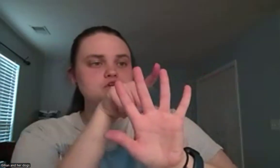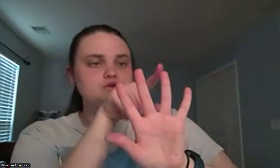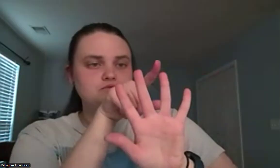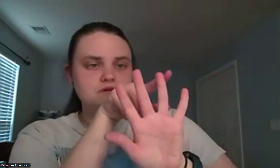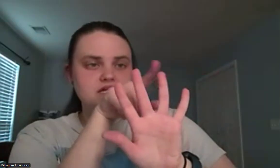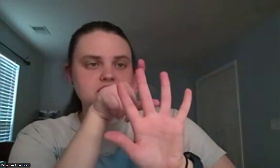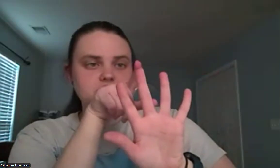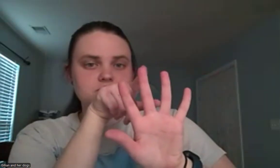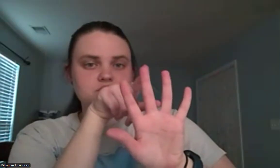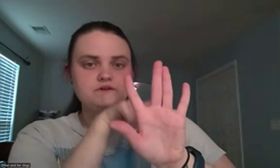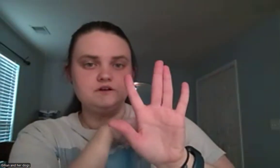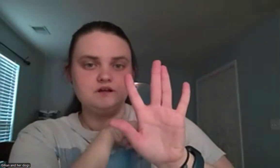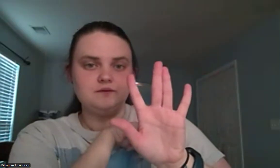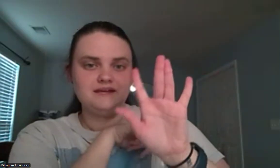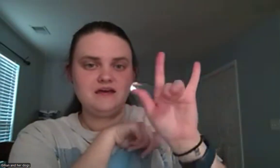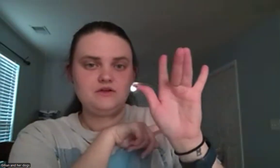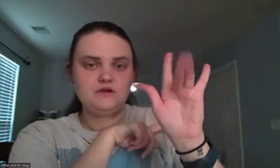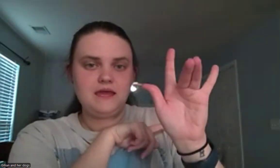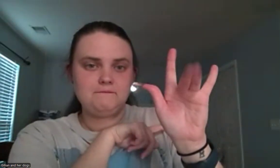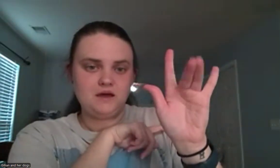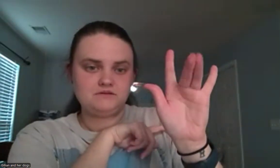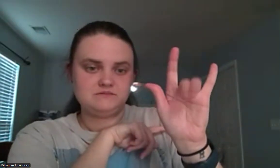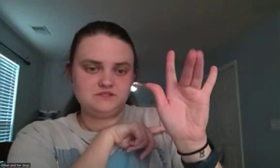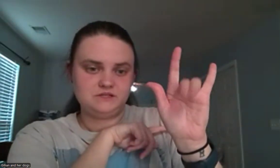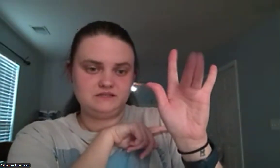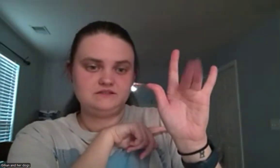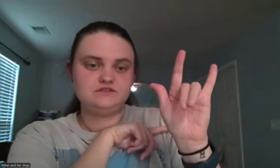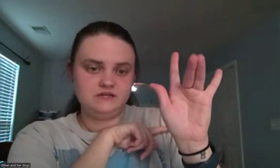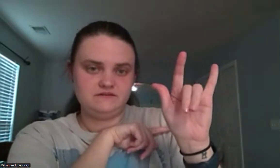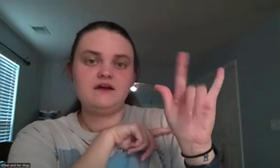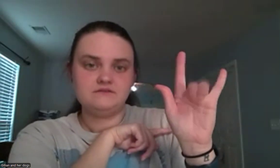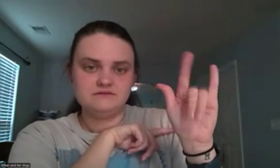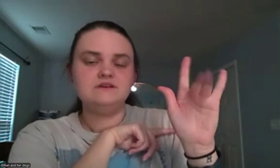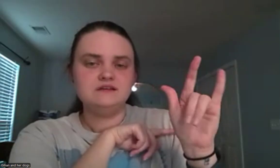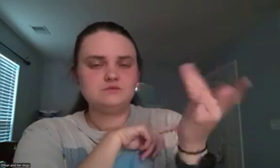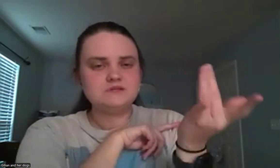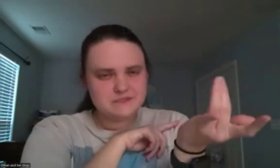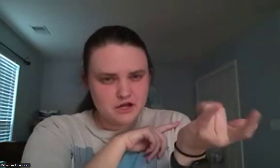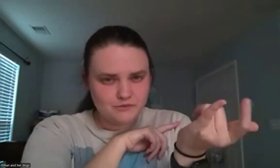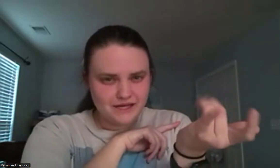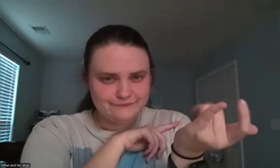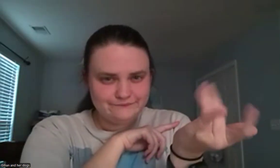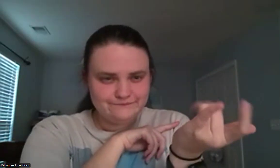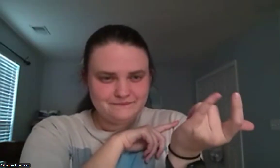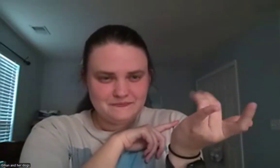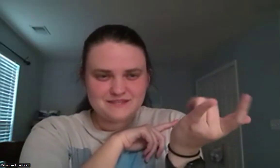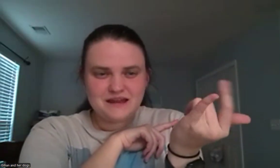Your ring and your middle finger are going to come together and bounce in between. 25. It's almost like Spider-Man. That's what I think